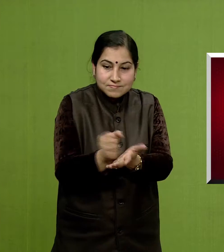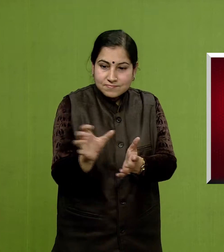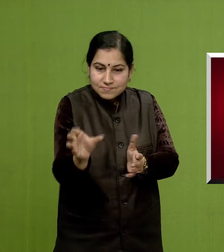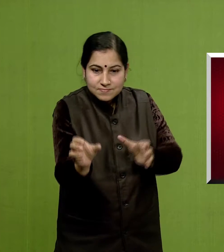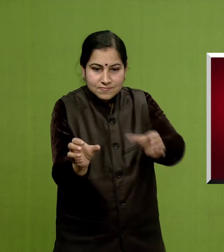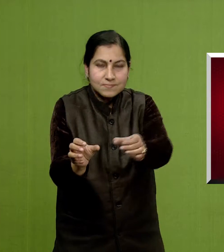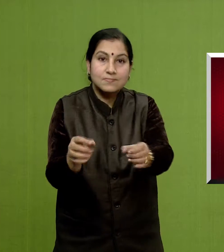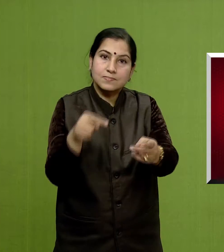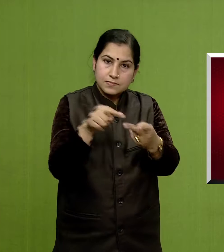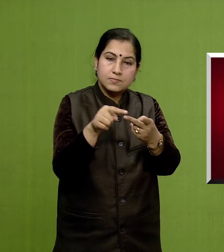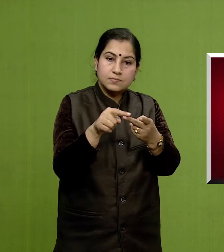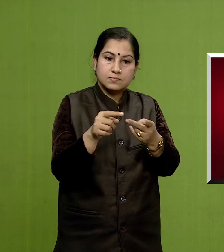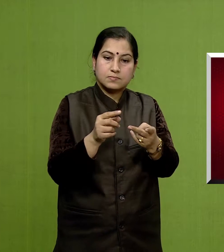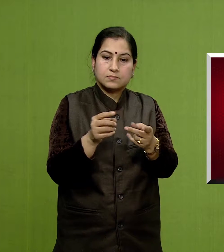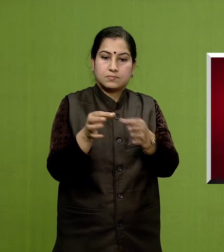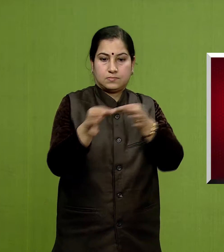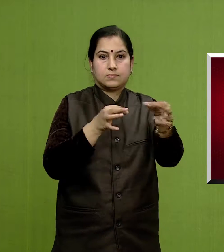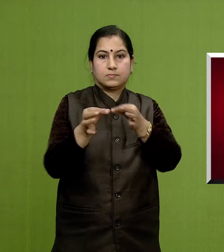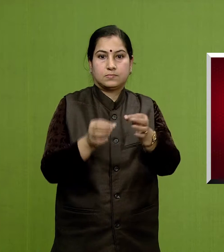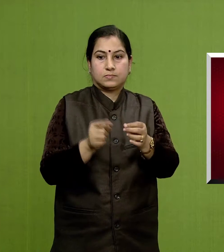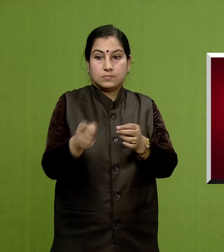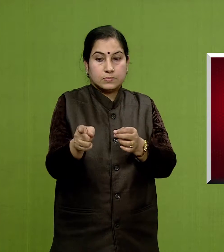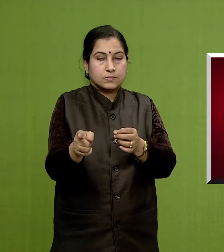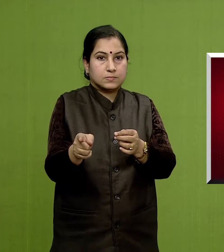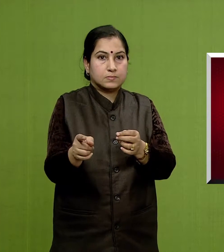This is a specific response.